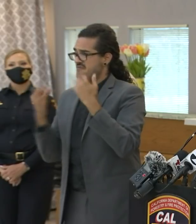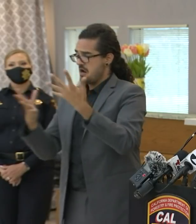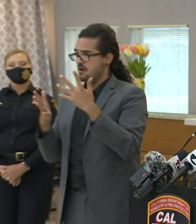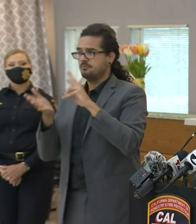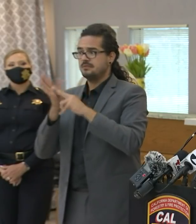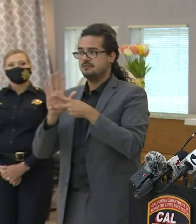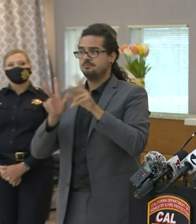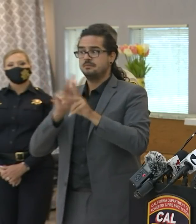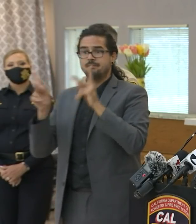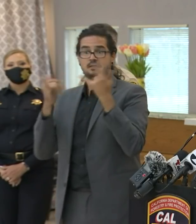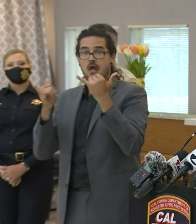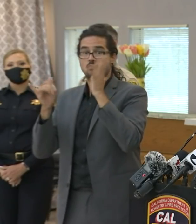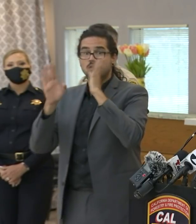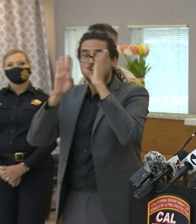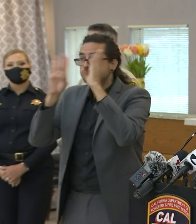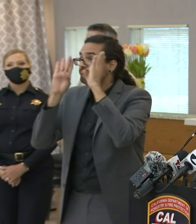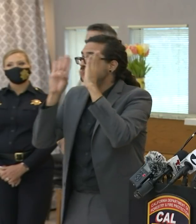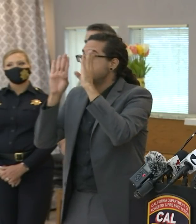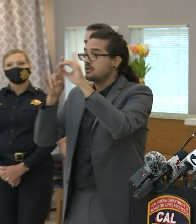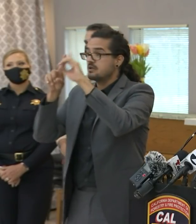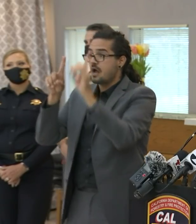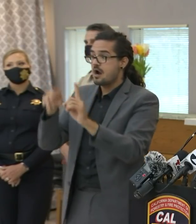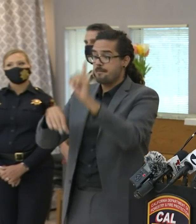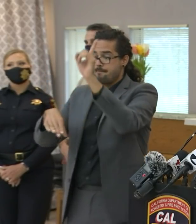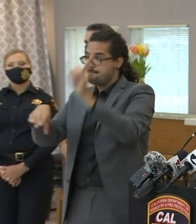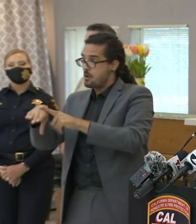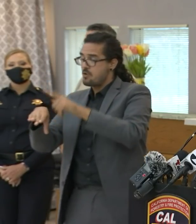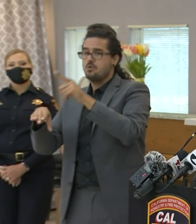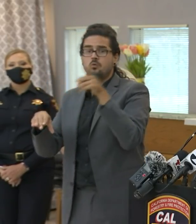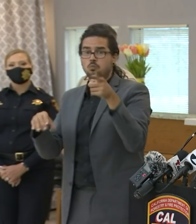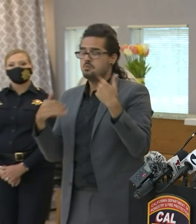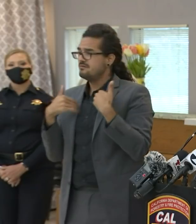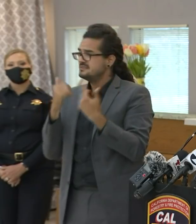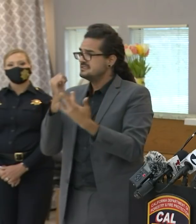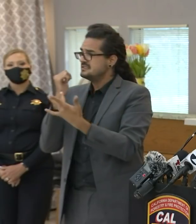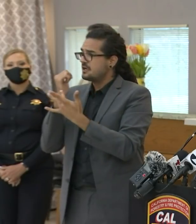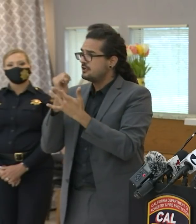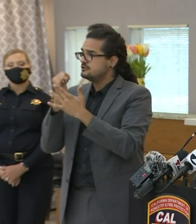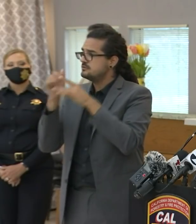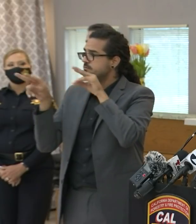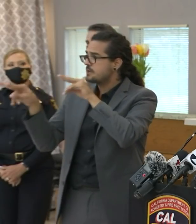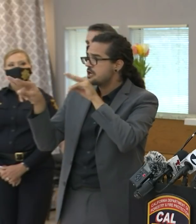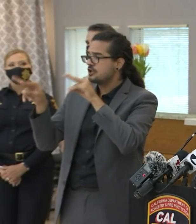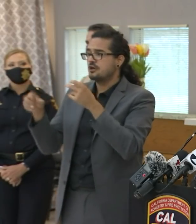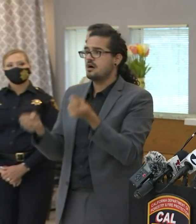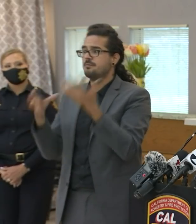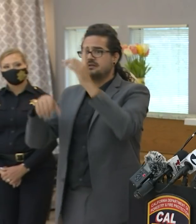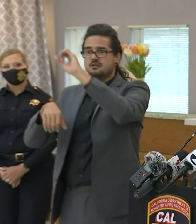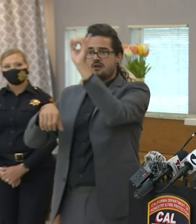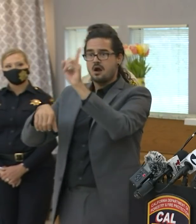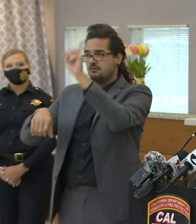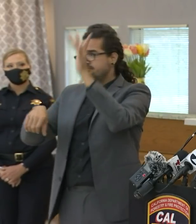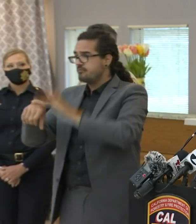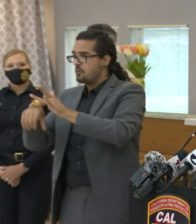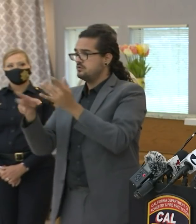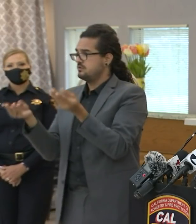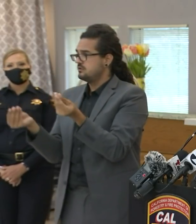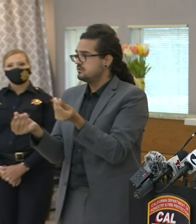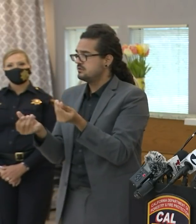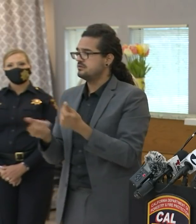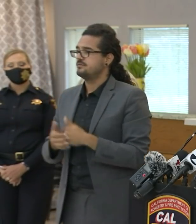And is there any technology that you can use to spot those lightning fires more quickly? Absolutely. We are very